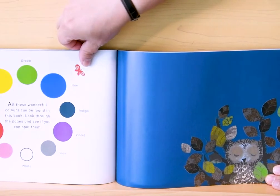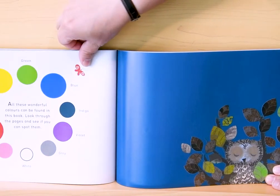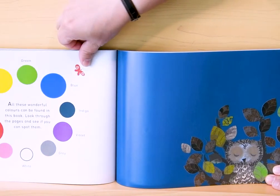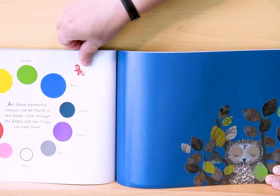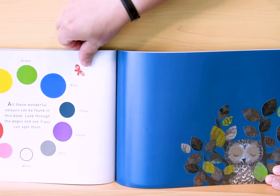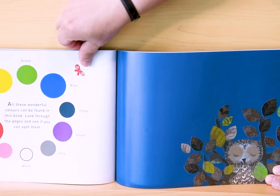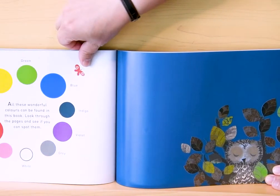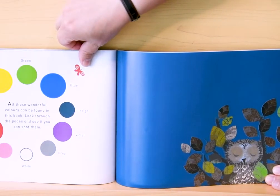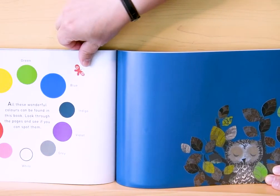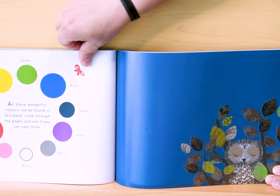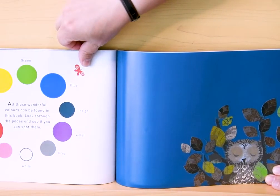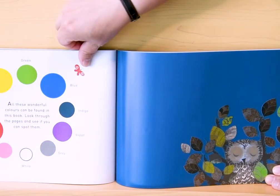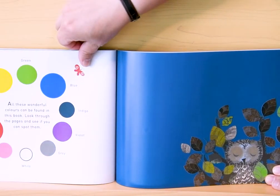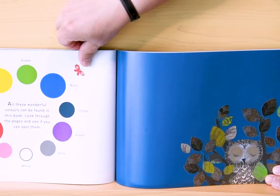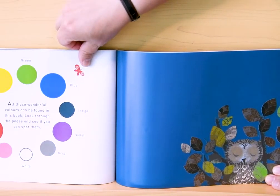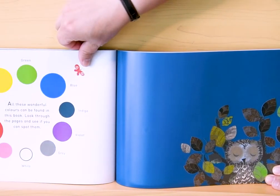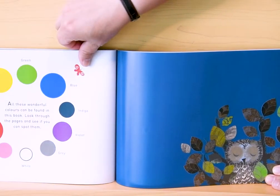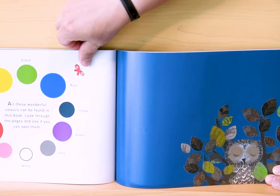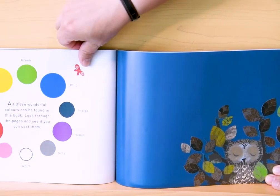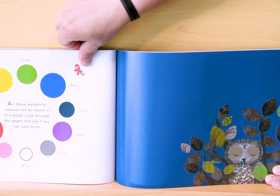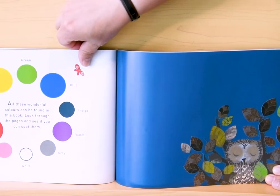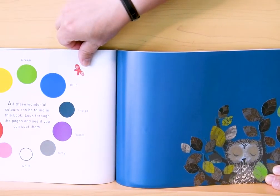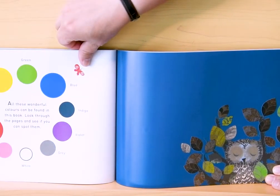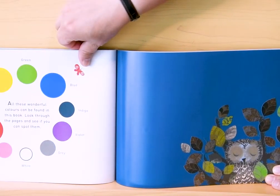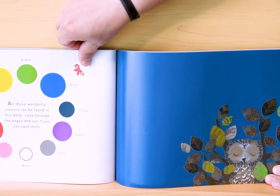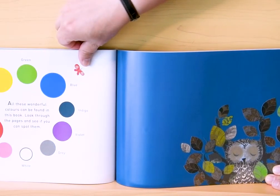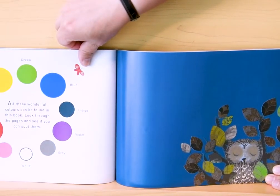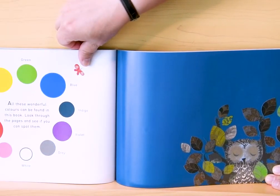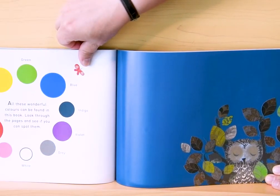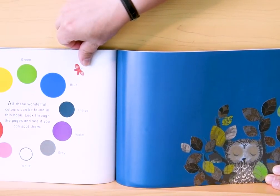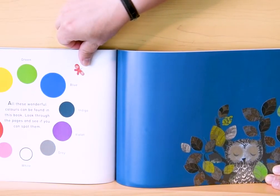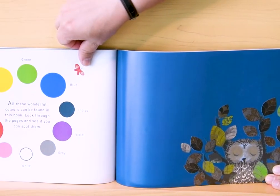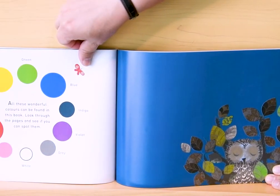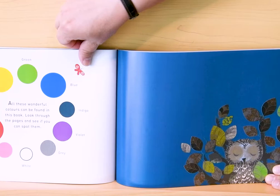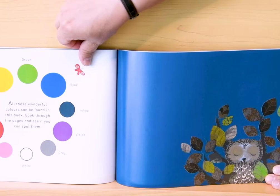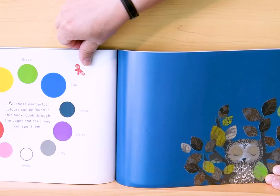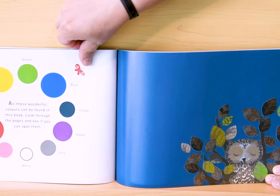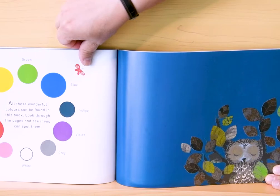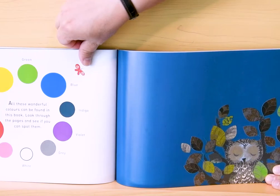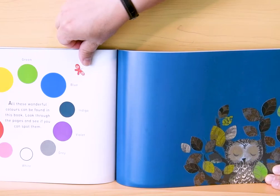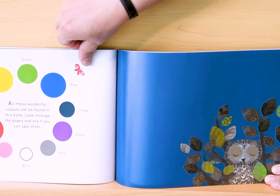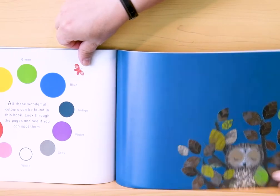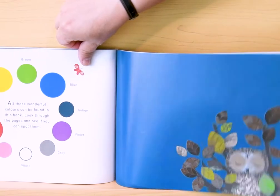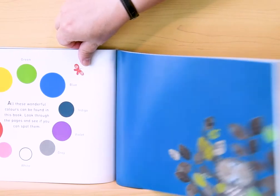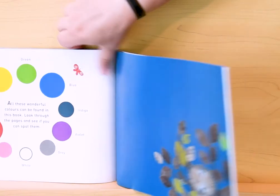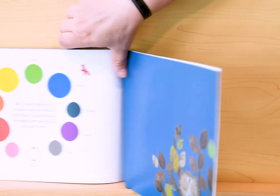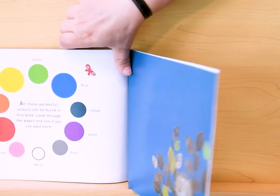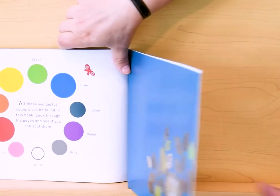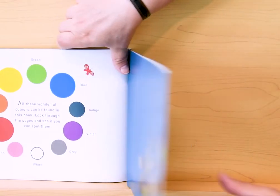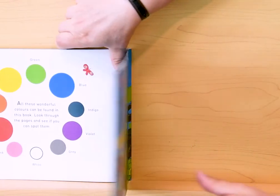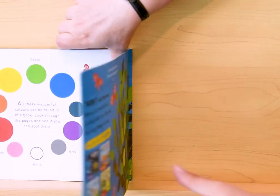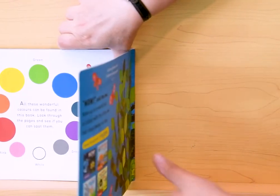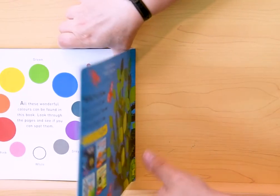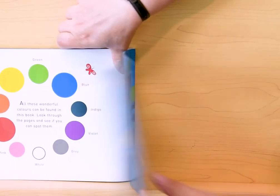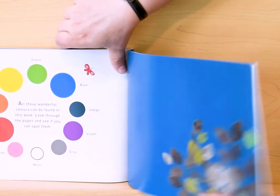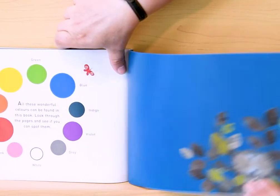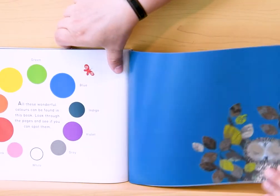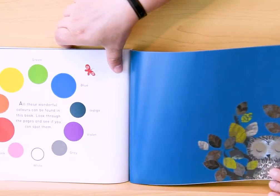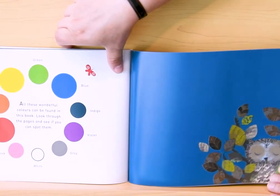All these wonderful colors can be found in this book. Be sure later on, if you can check out the book, you can look